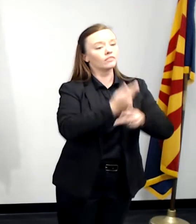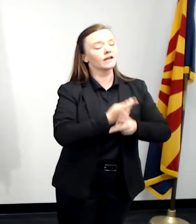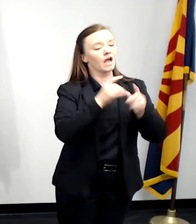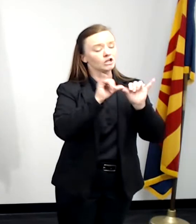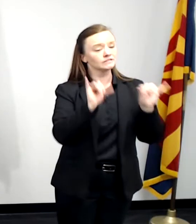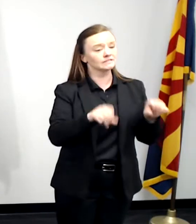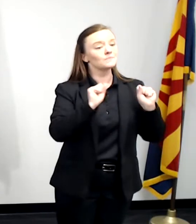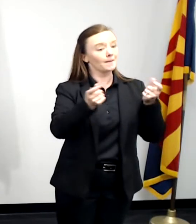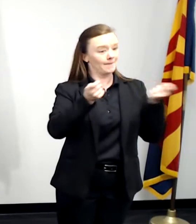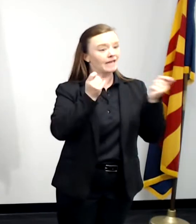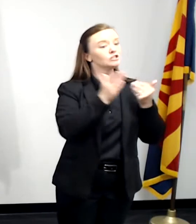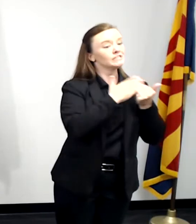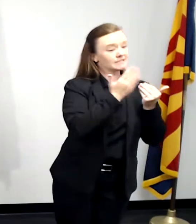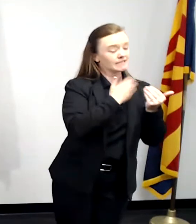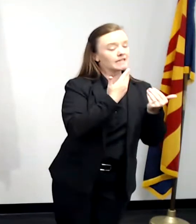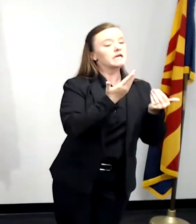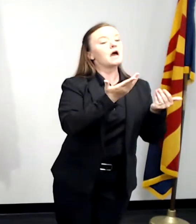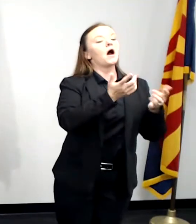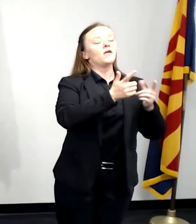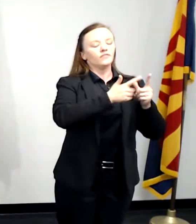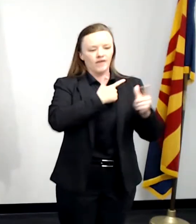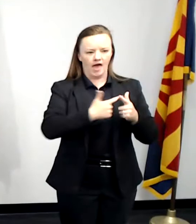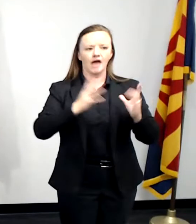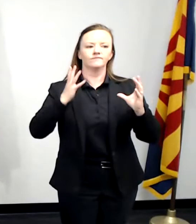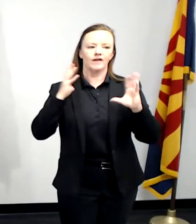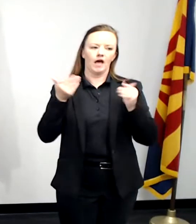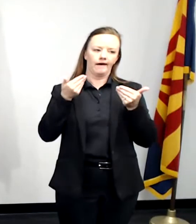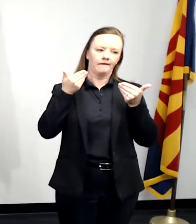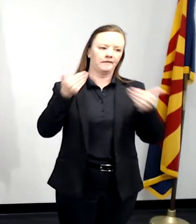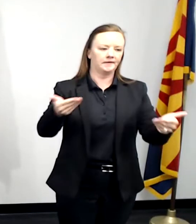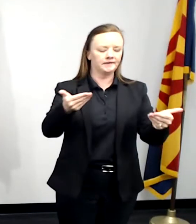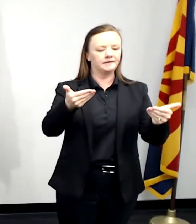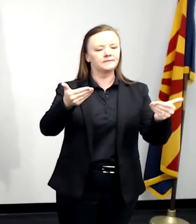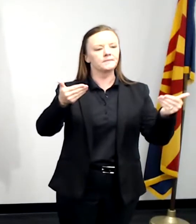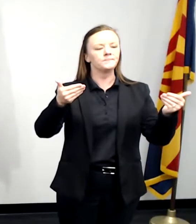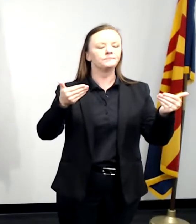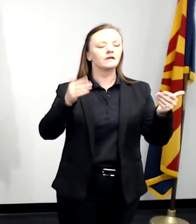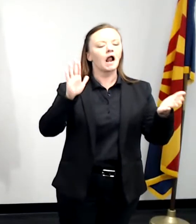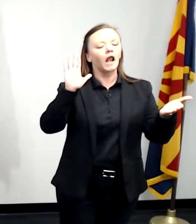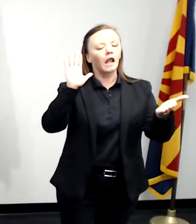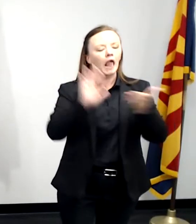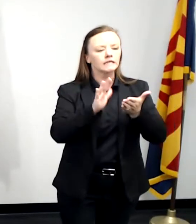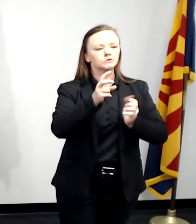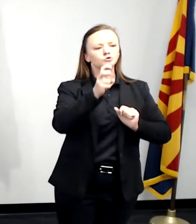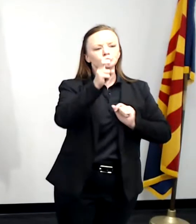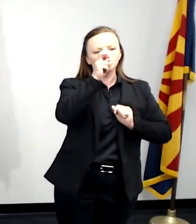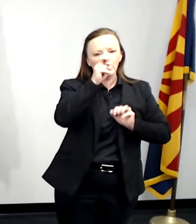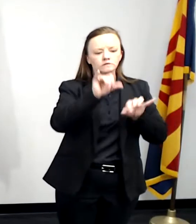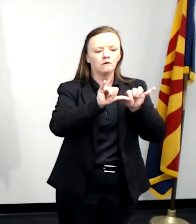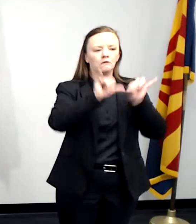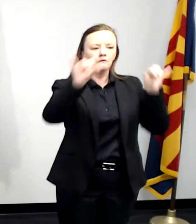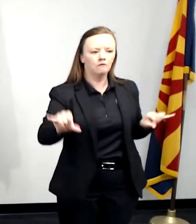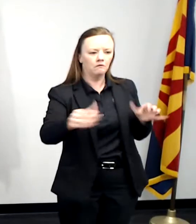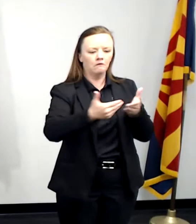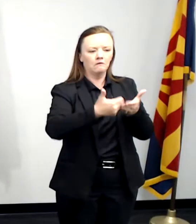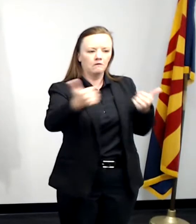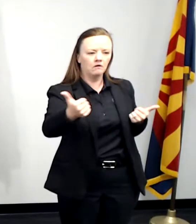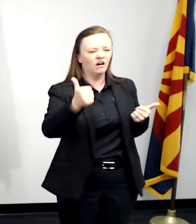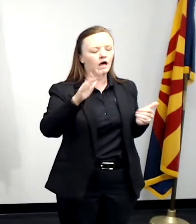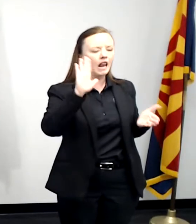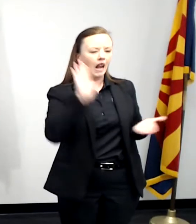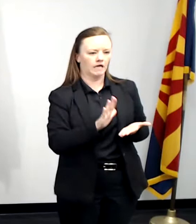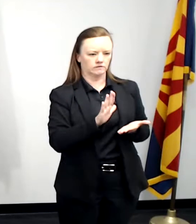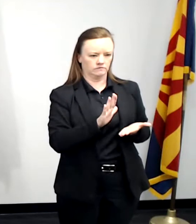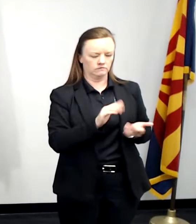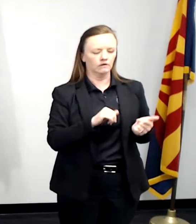that point, once the curve dips below that line, we can start to pull back on those social distancing measures. And more